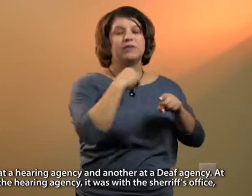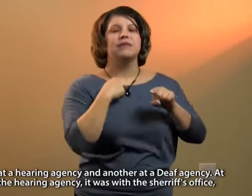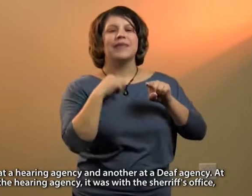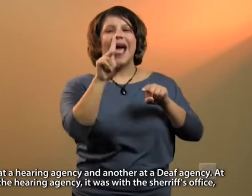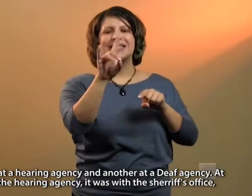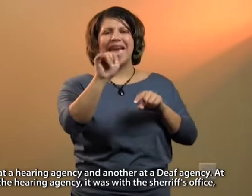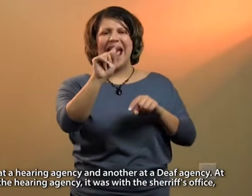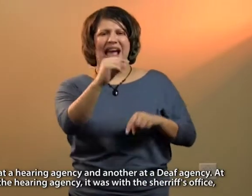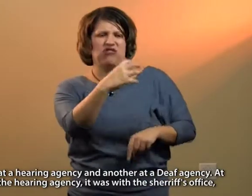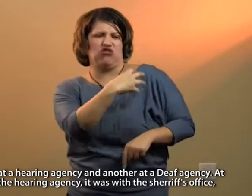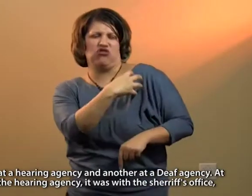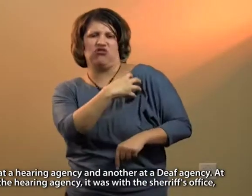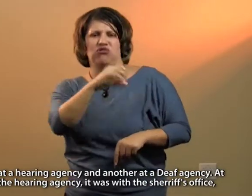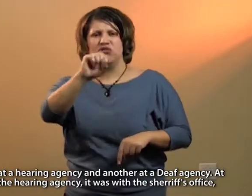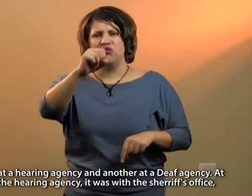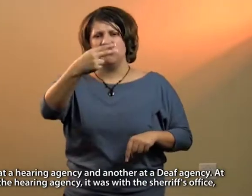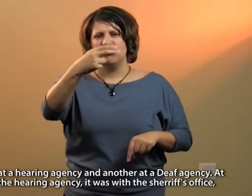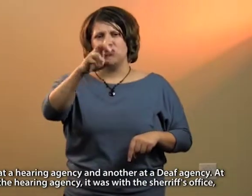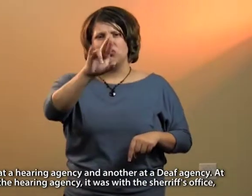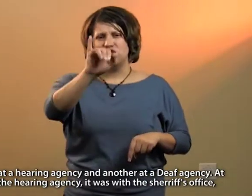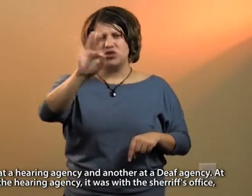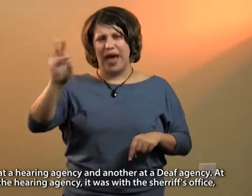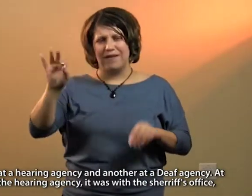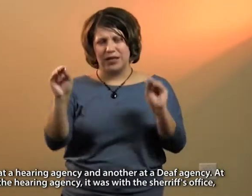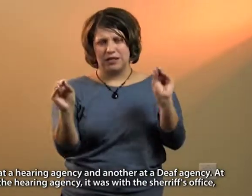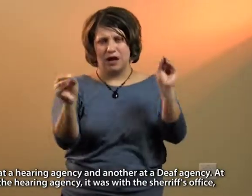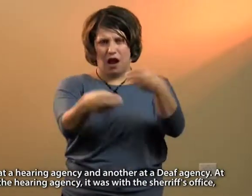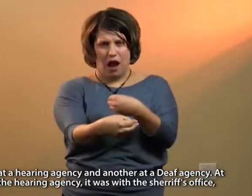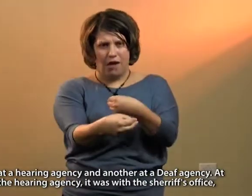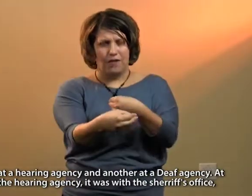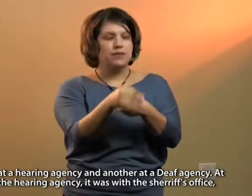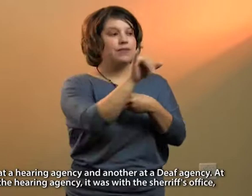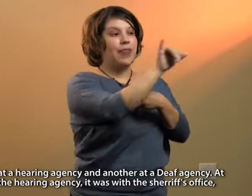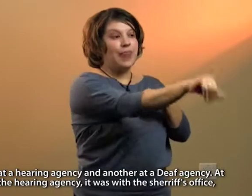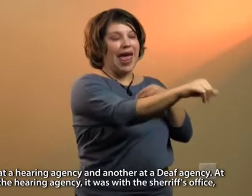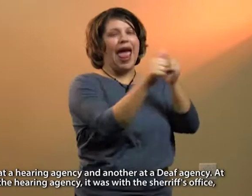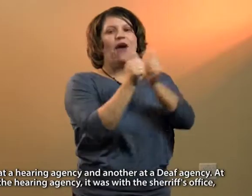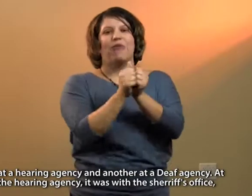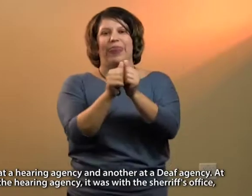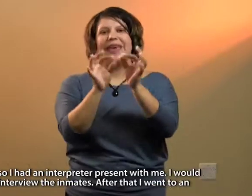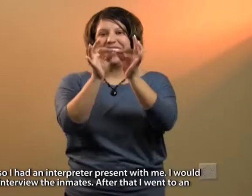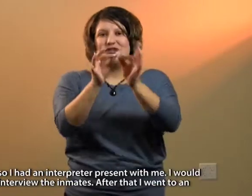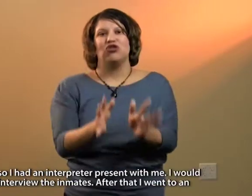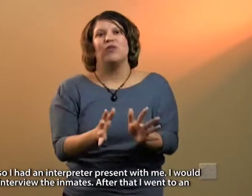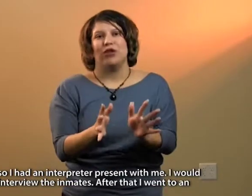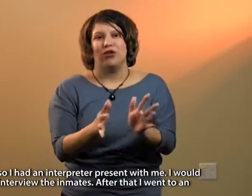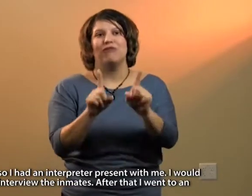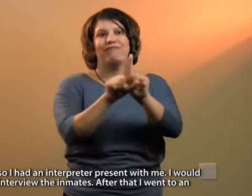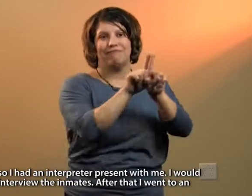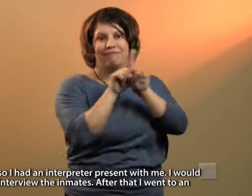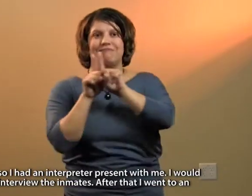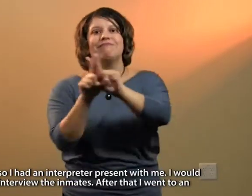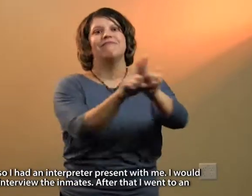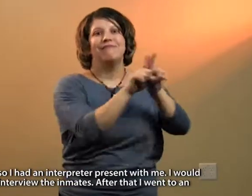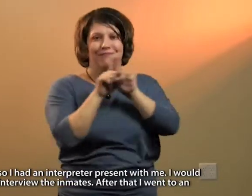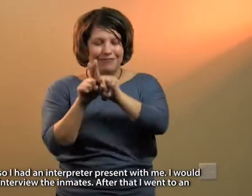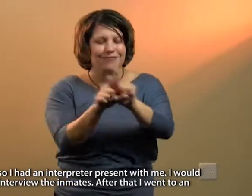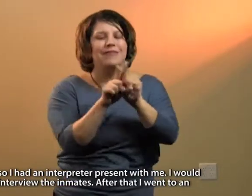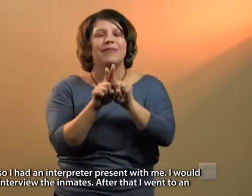At the hearing agency It was with the sheriff's office So I had an interpreter present with